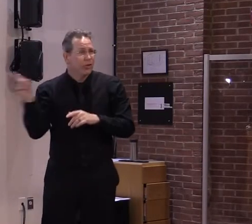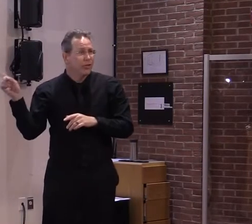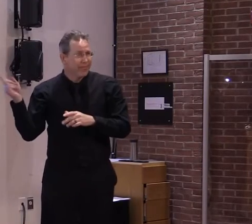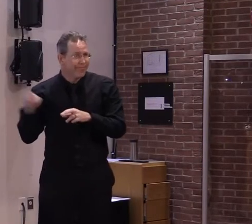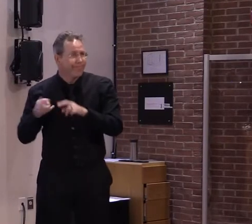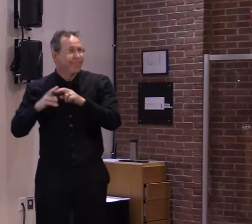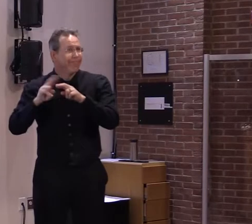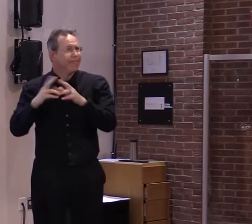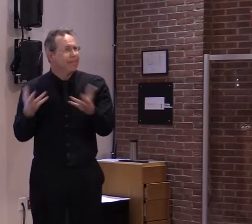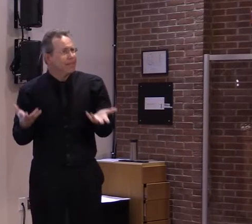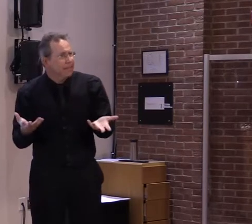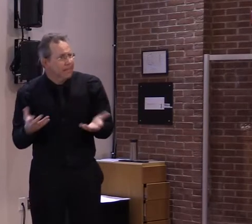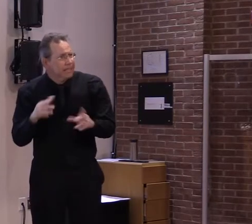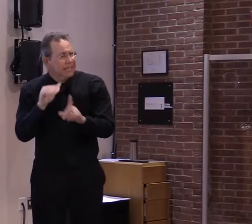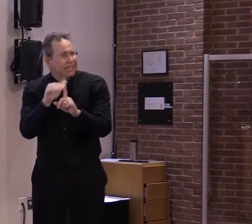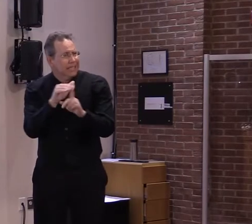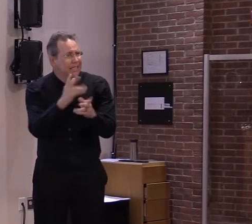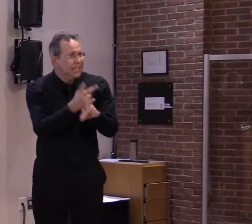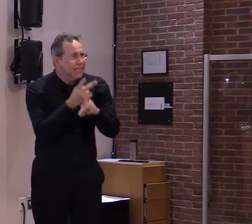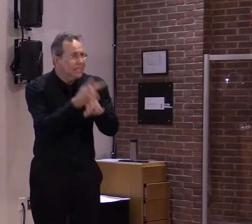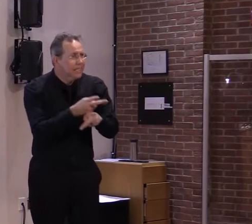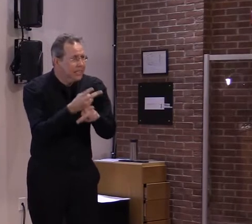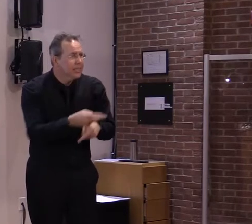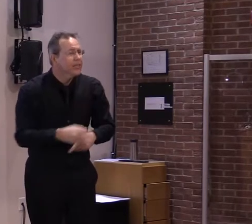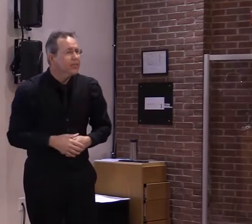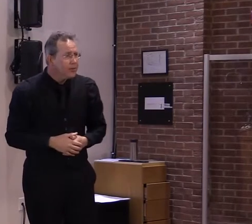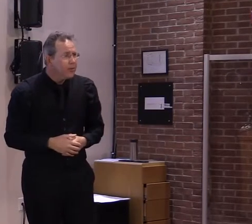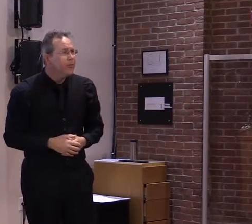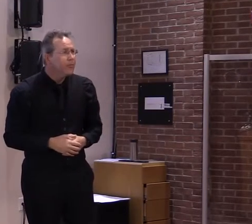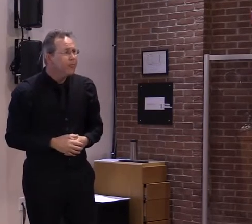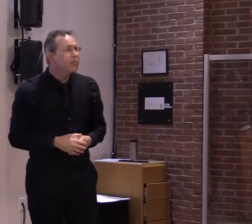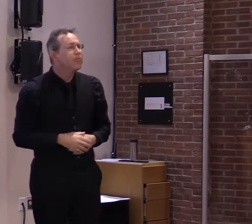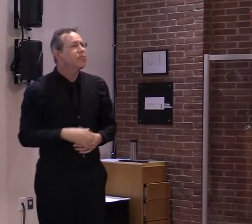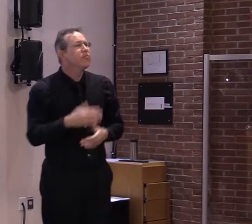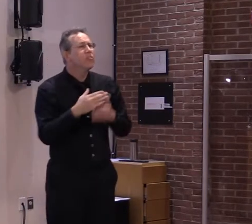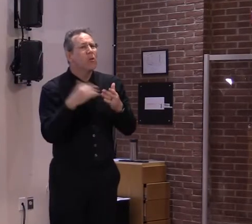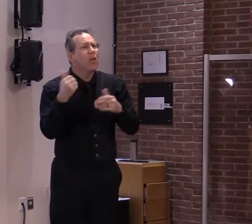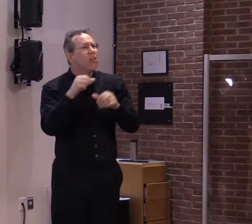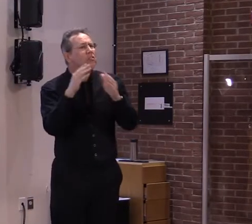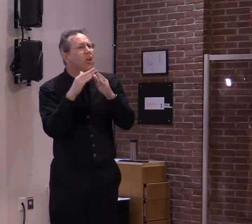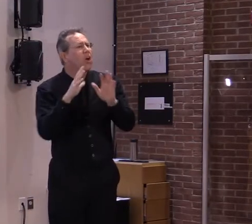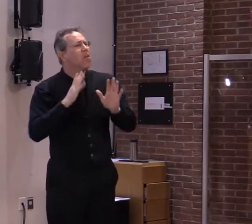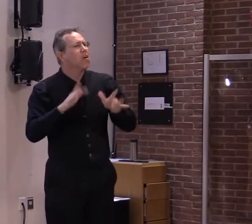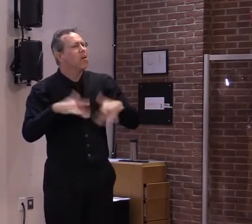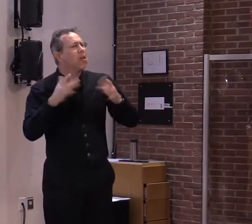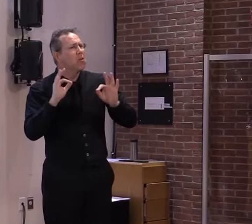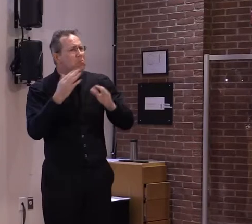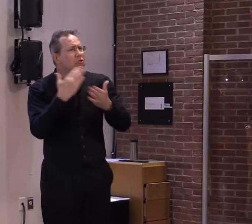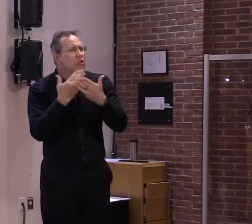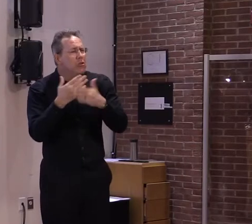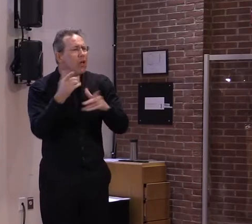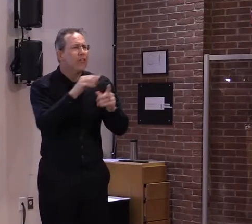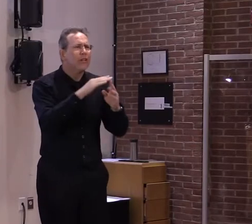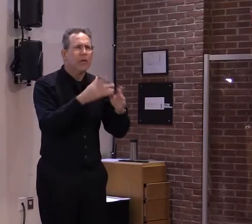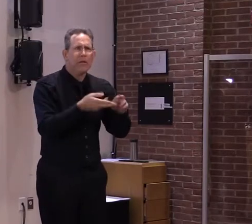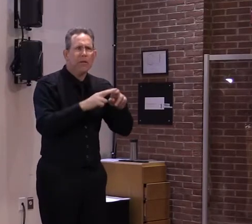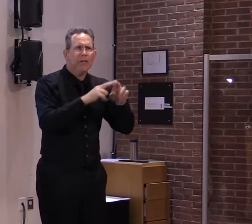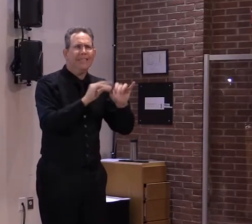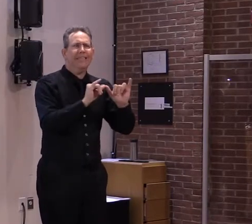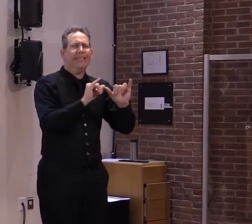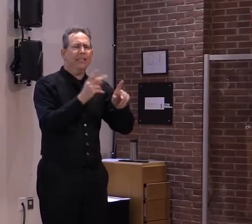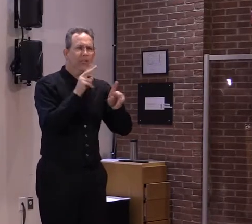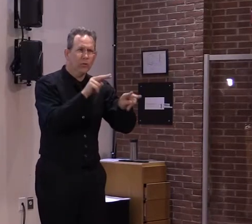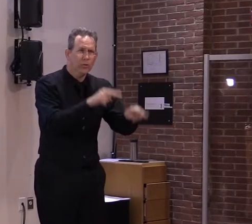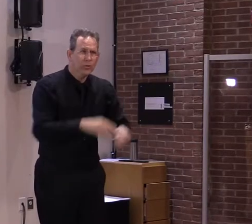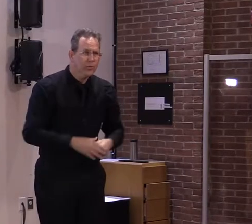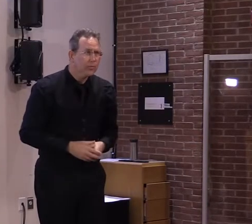the other counties continue to see a much lower per capita case rate. Again, we all need to keep up the hard work